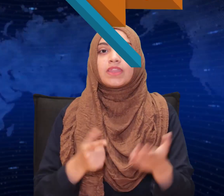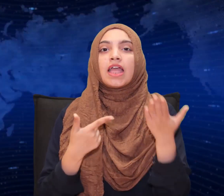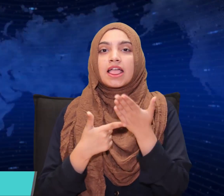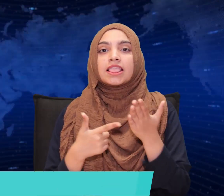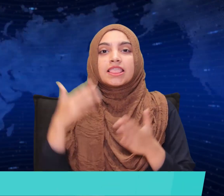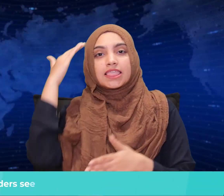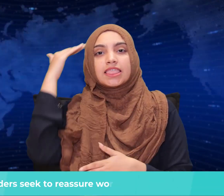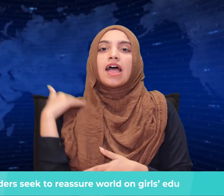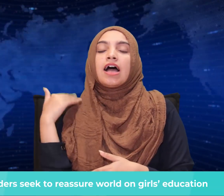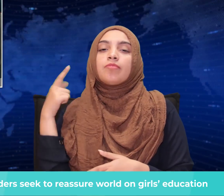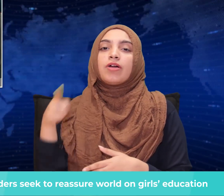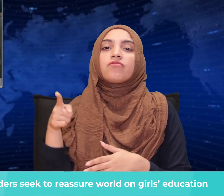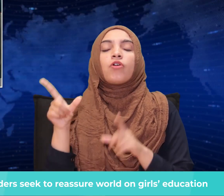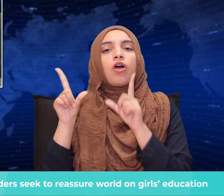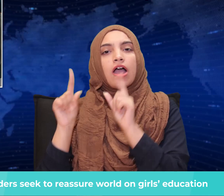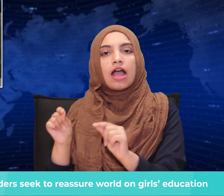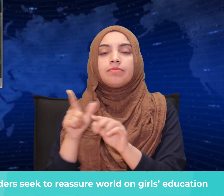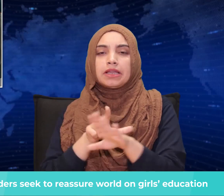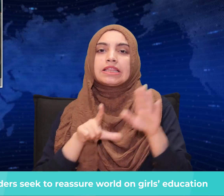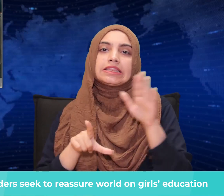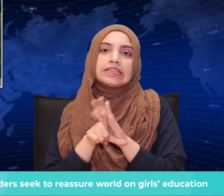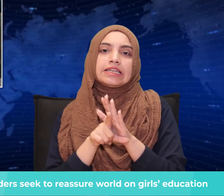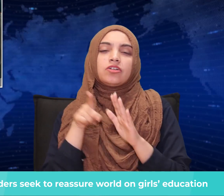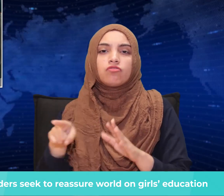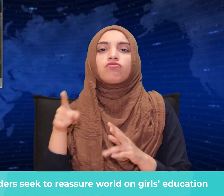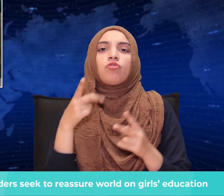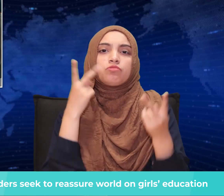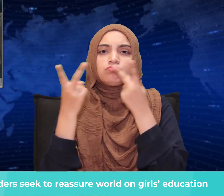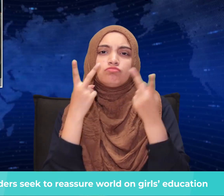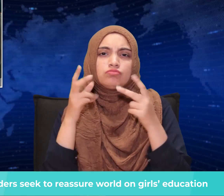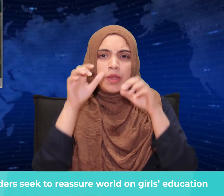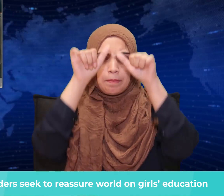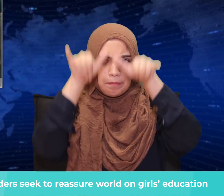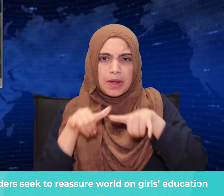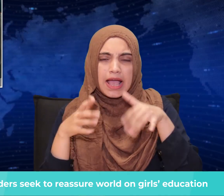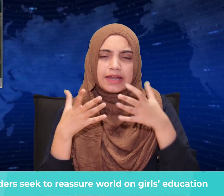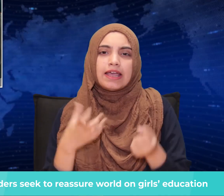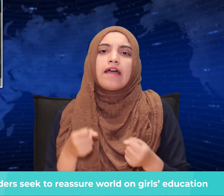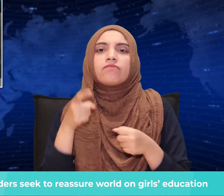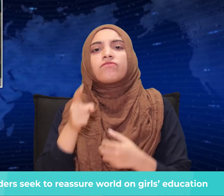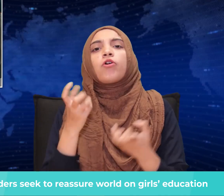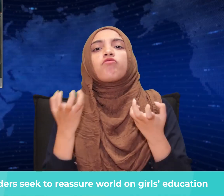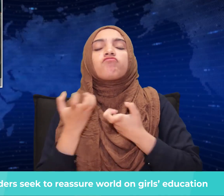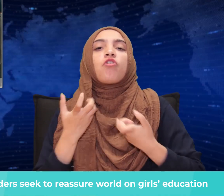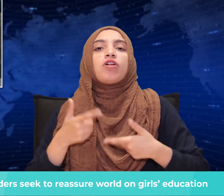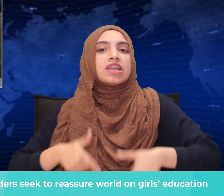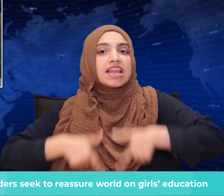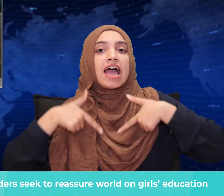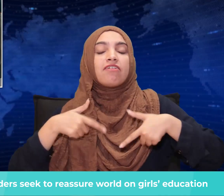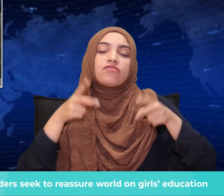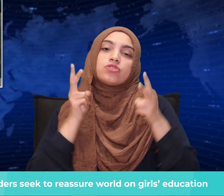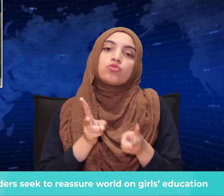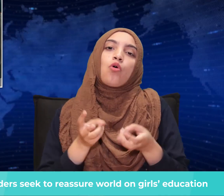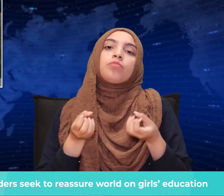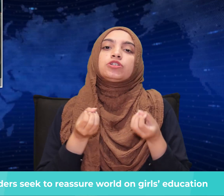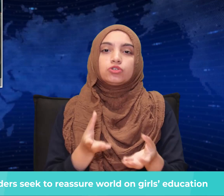Taliban leaders seek to reassure the world as life appears to be limping back to normalcy in